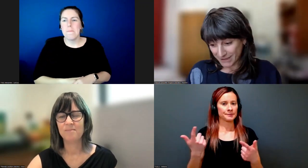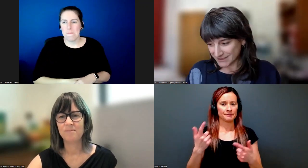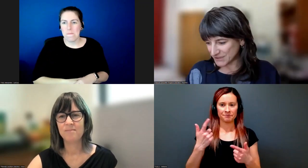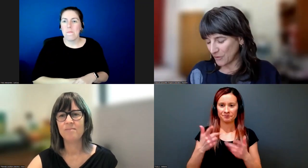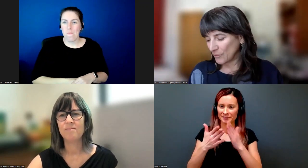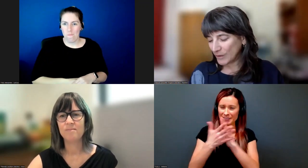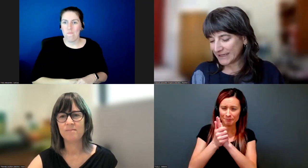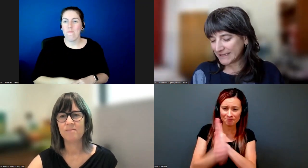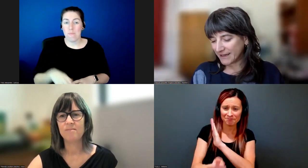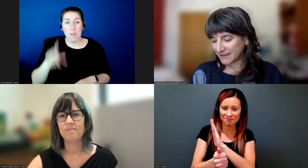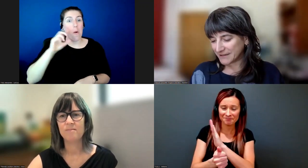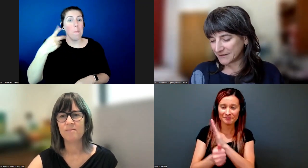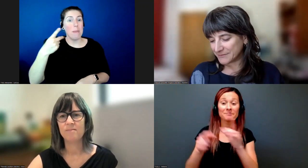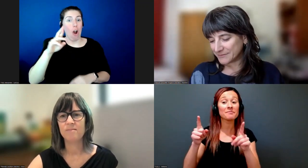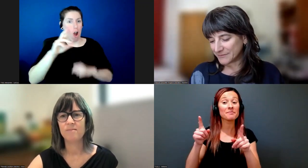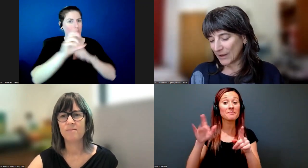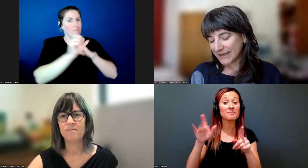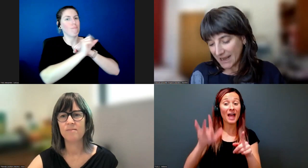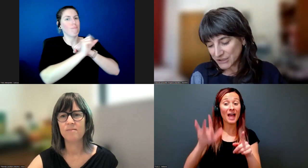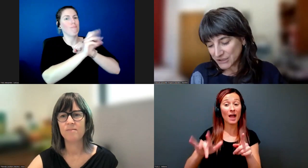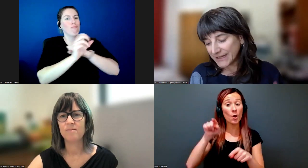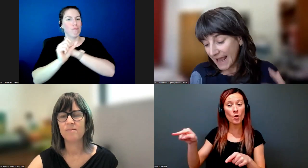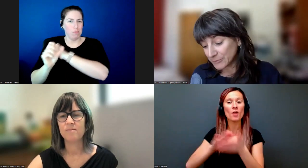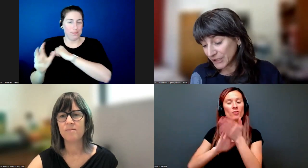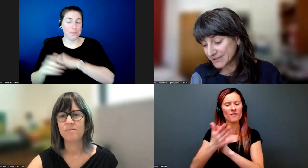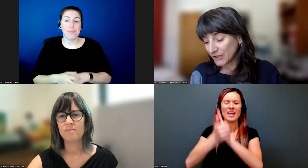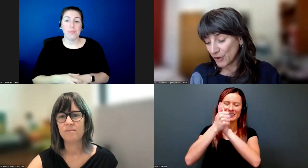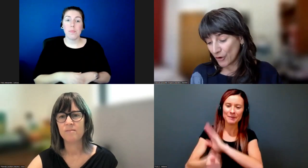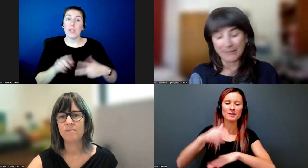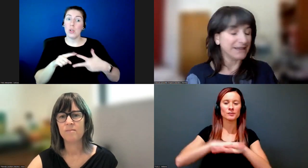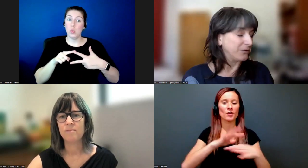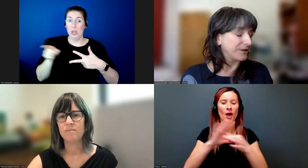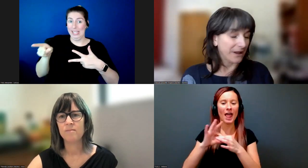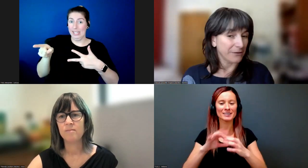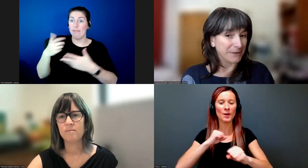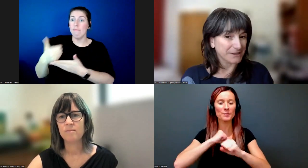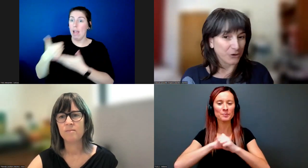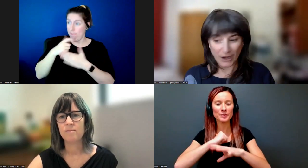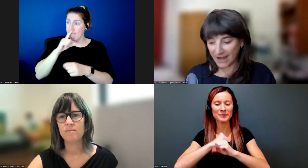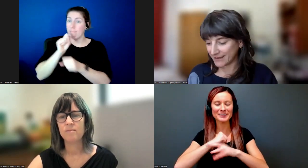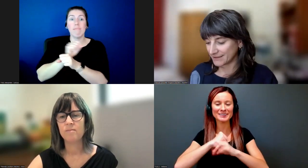PR. So we, well, he actually helped us secure a meeting with the health